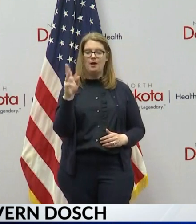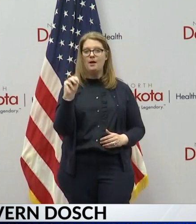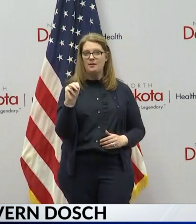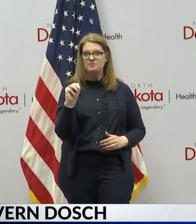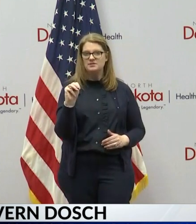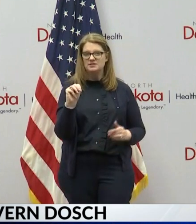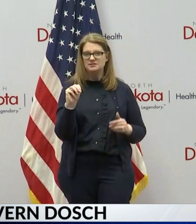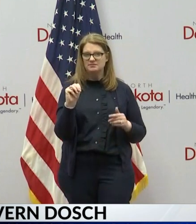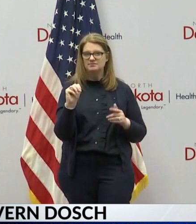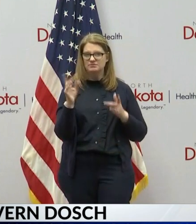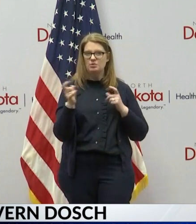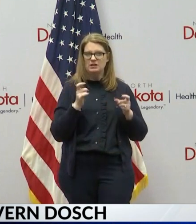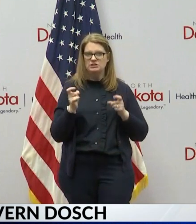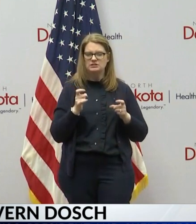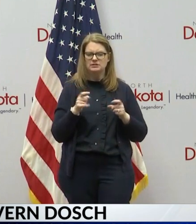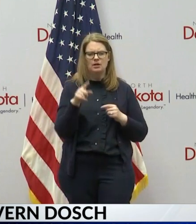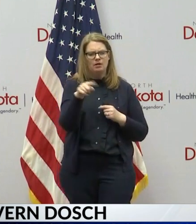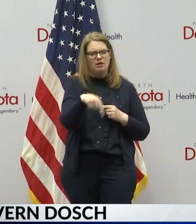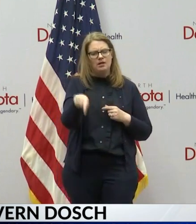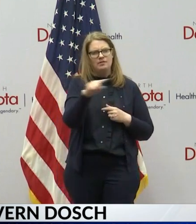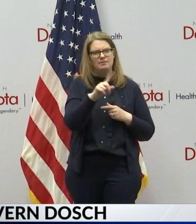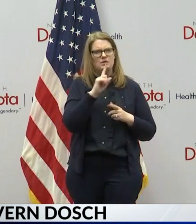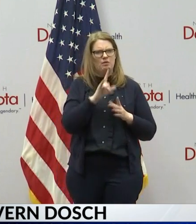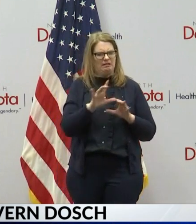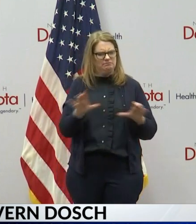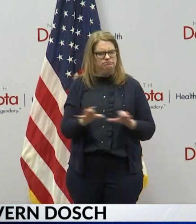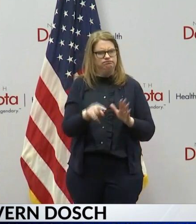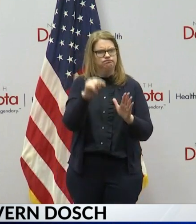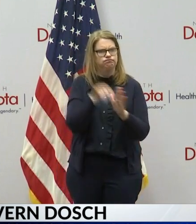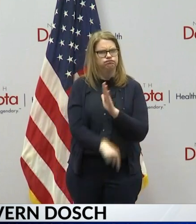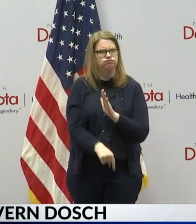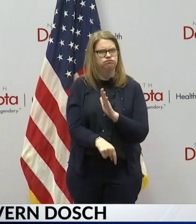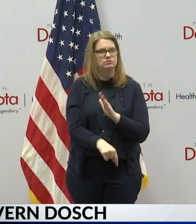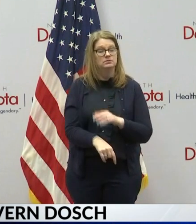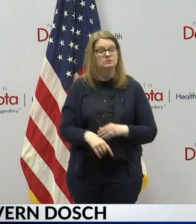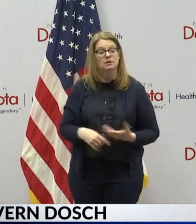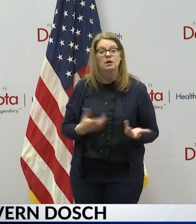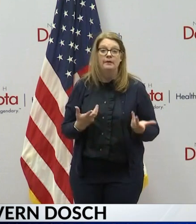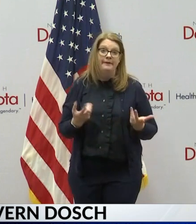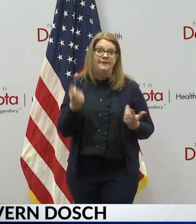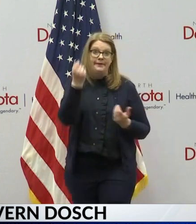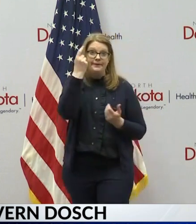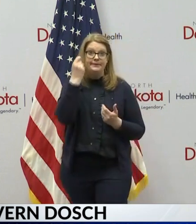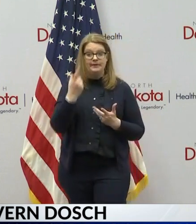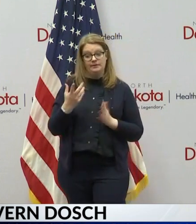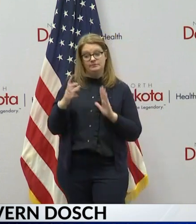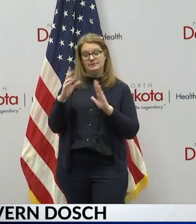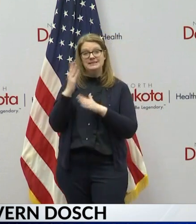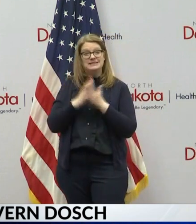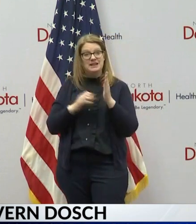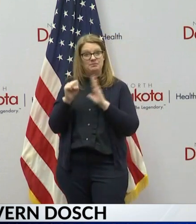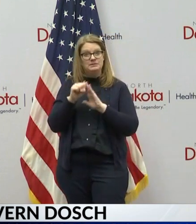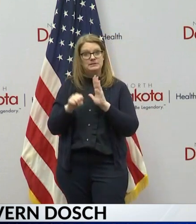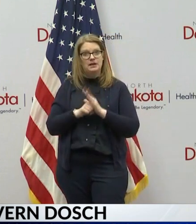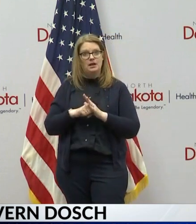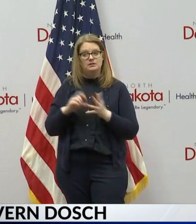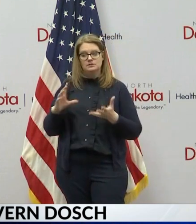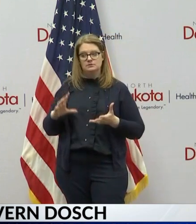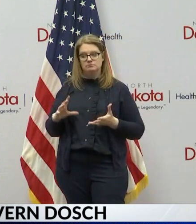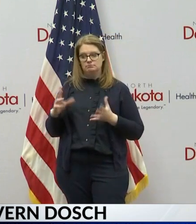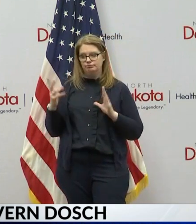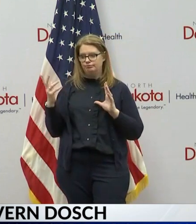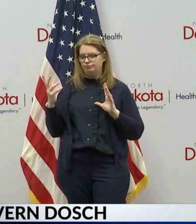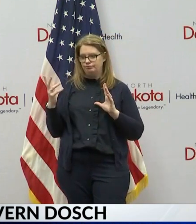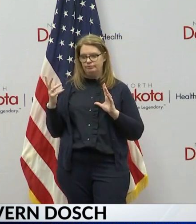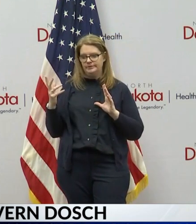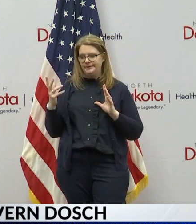very aggressive with contact tracing. Frankly, you know, there are a lot of states where contact tracing just got out of hand. They didn't have